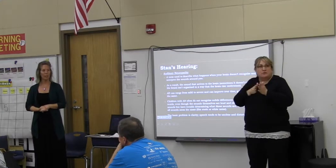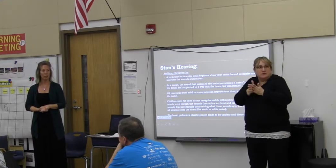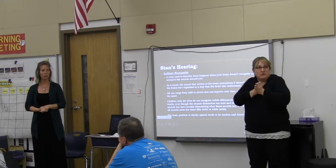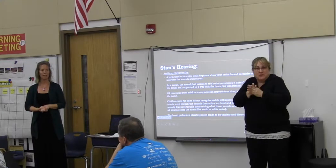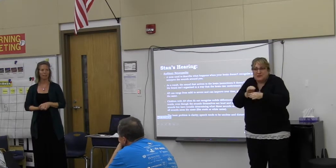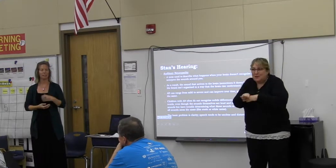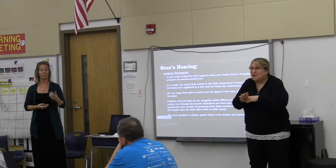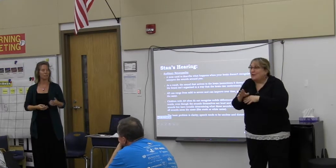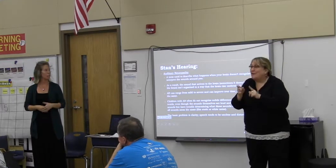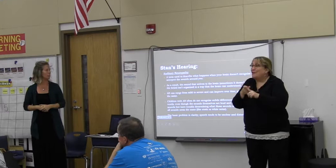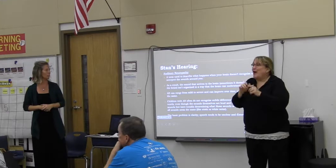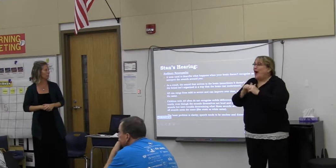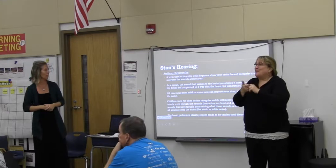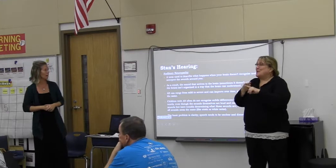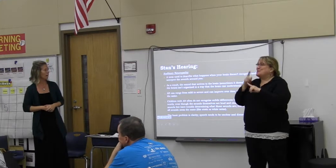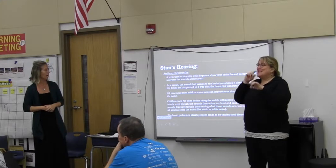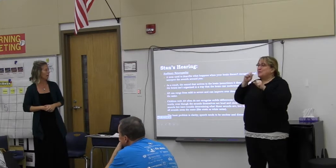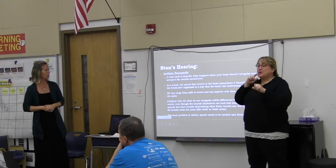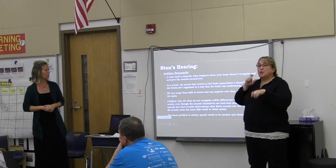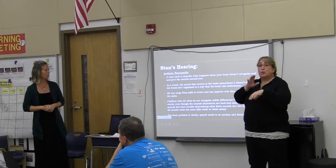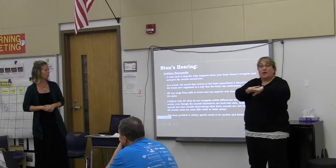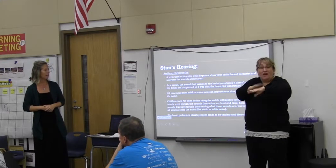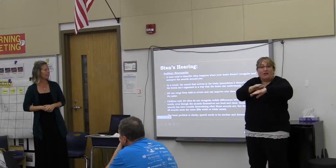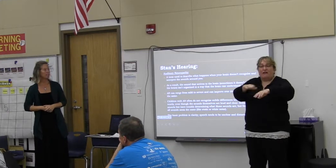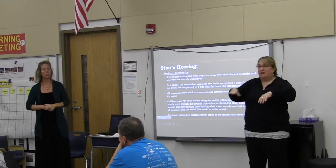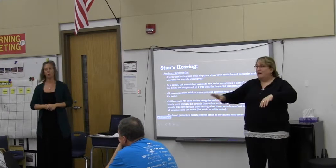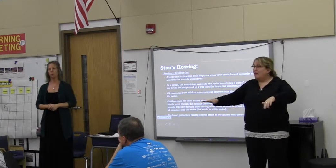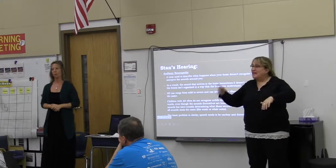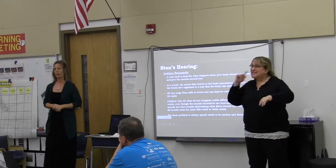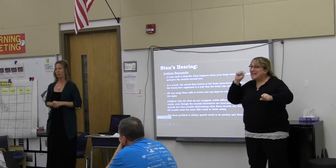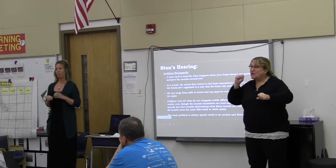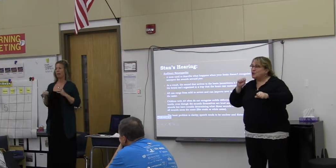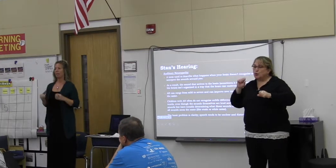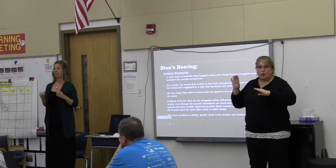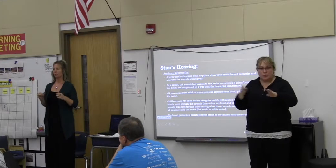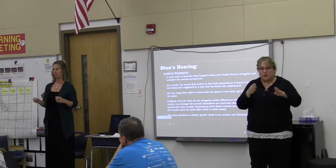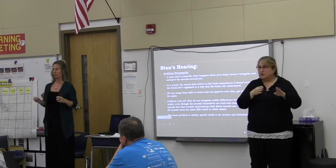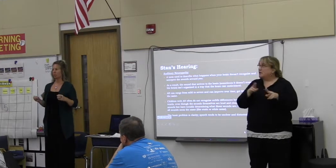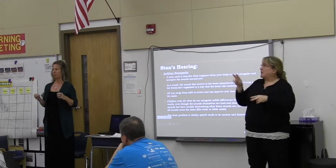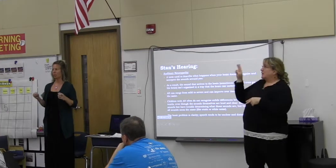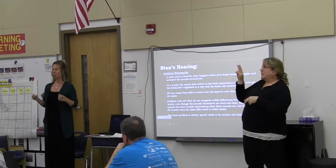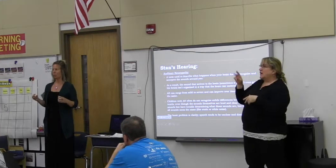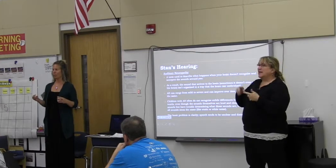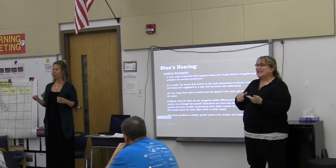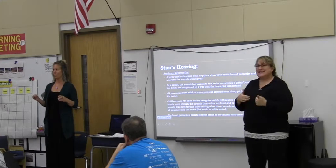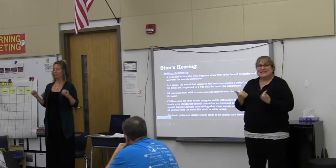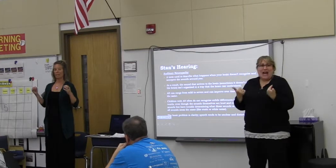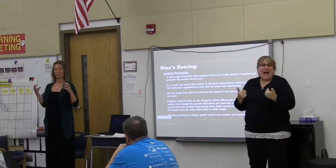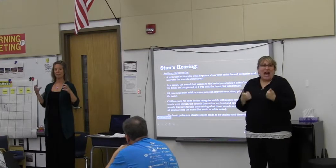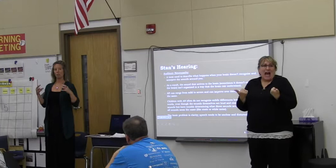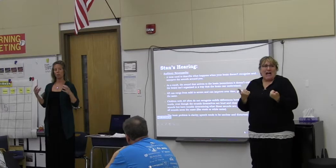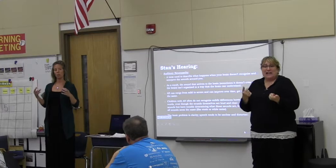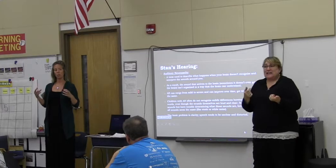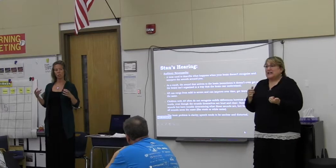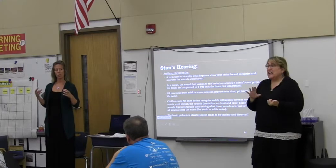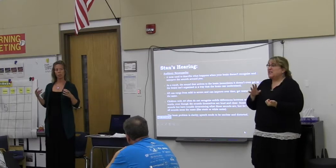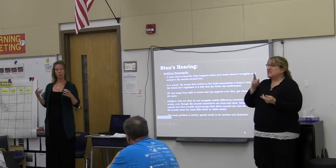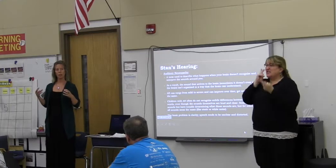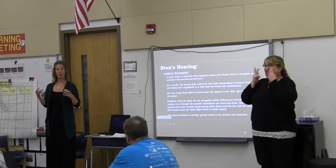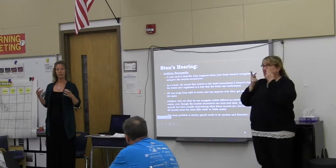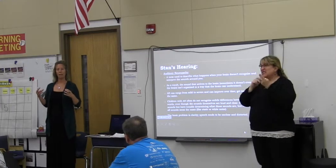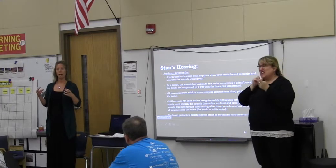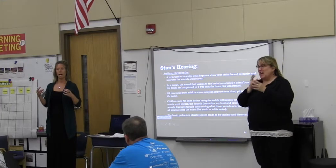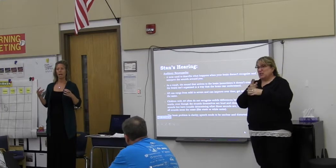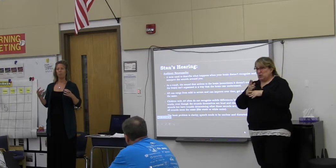We use sounds to get his attention. He's also a little guy, because his vision is what it is, and he doesn't use his vision